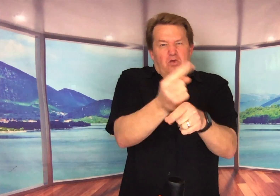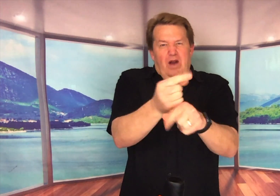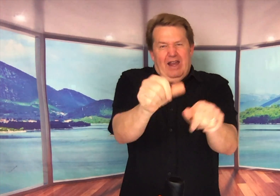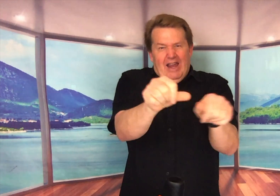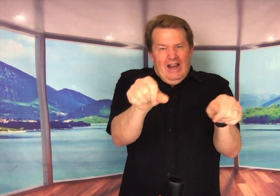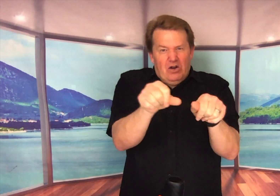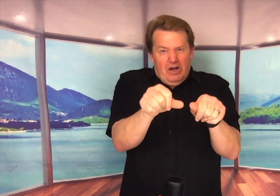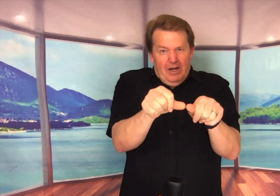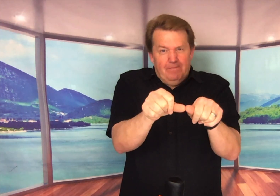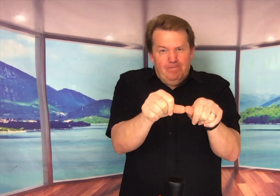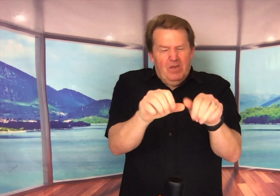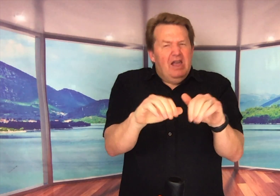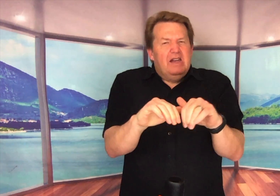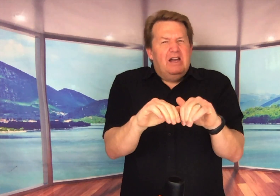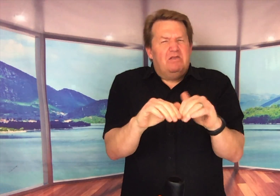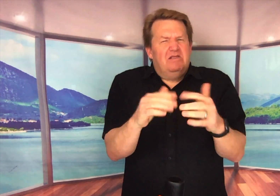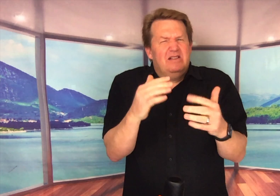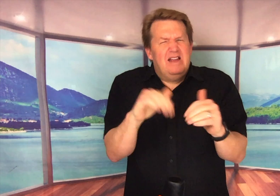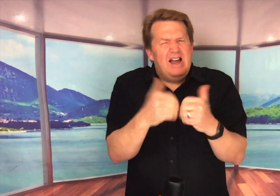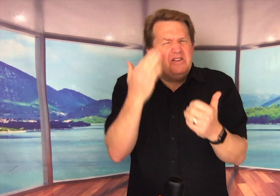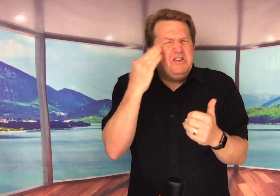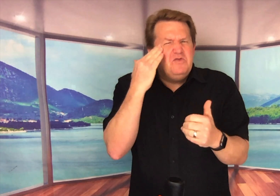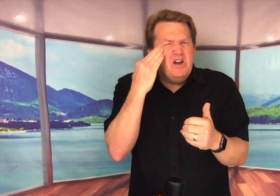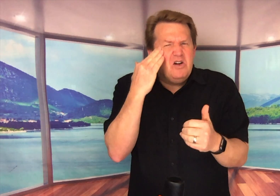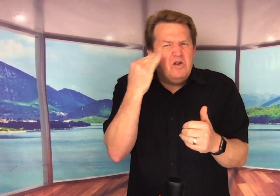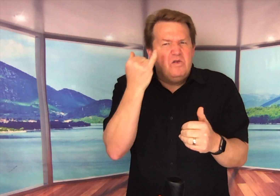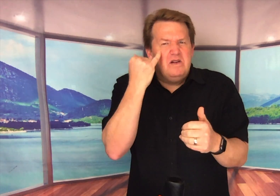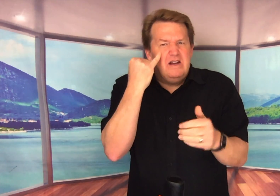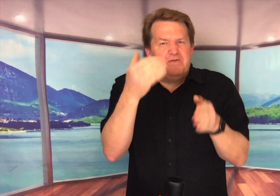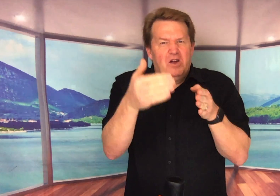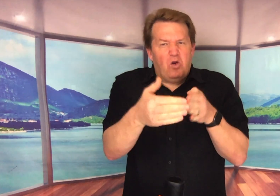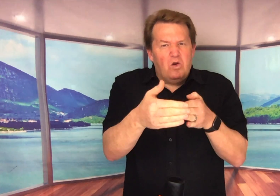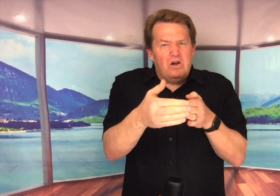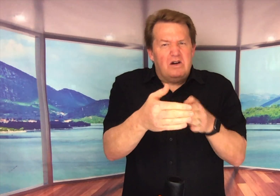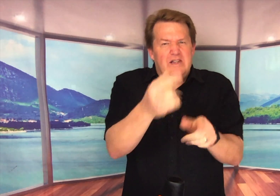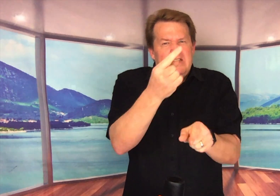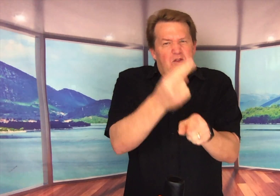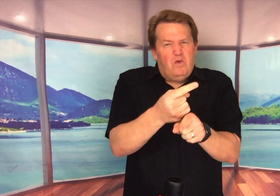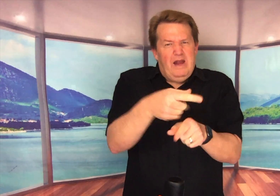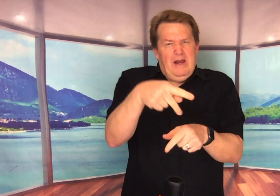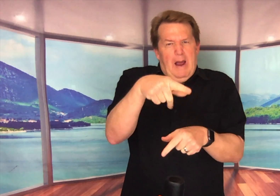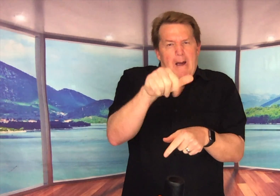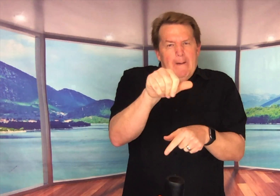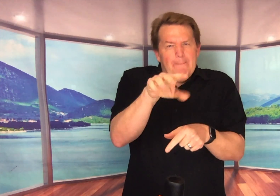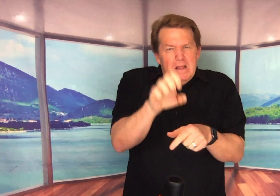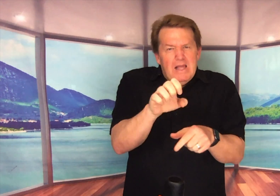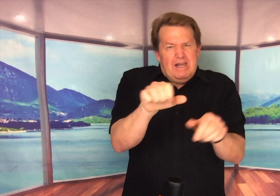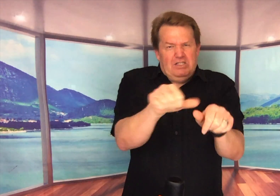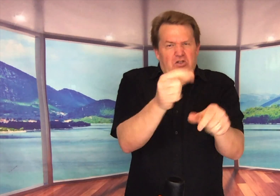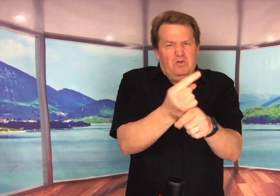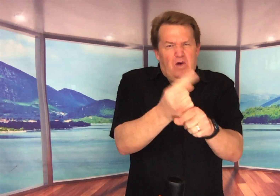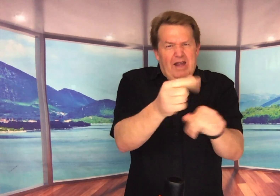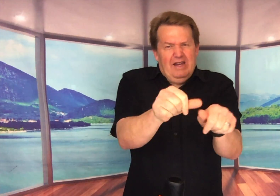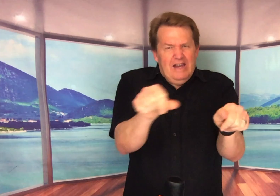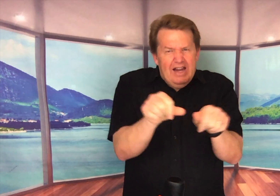right area. Now, how do you know if the corner is in the right place or the right